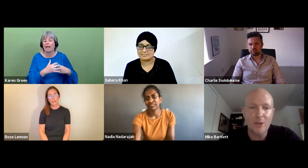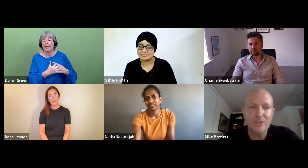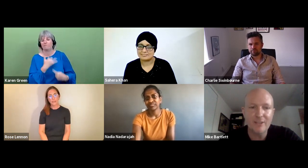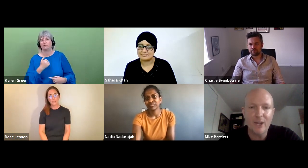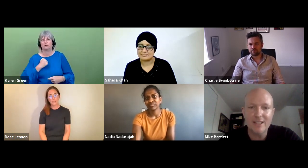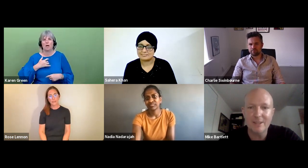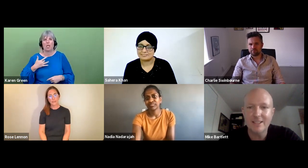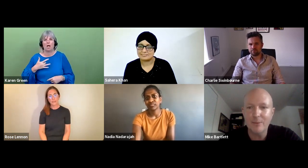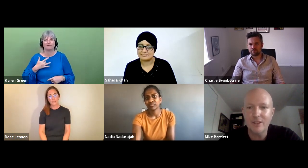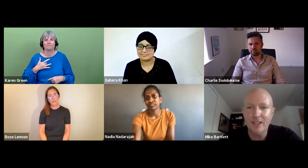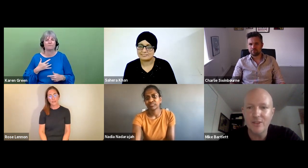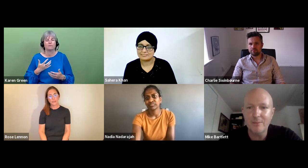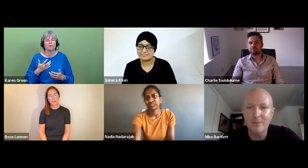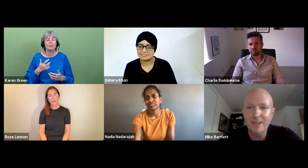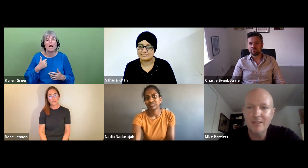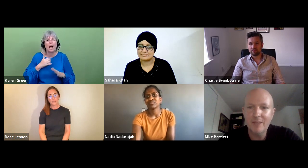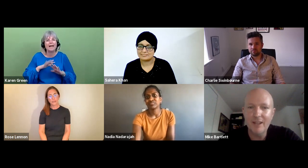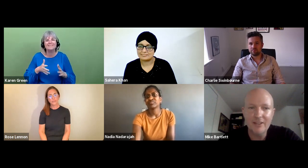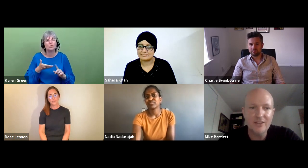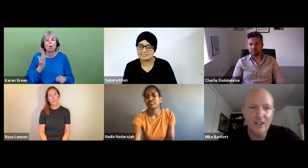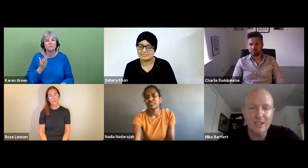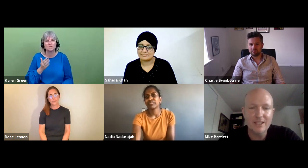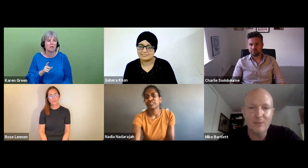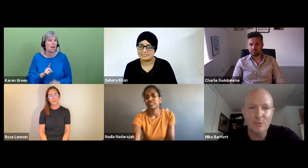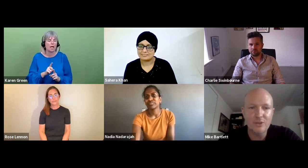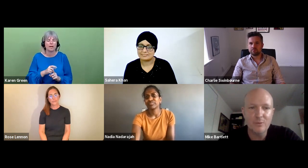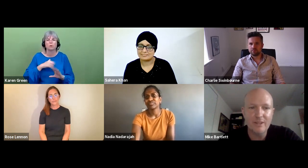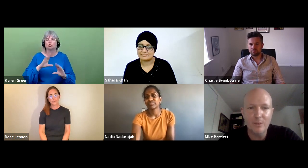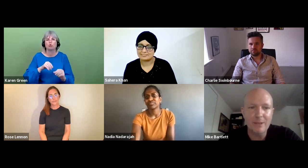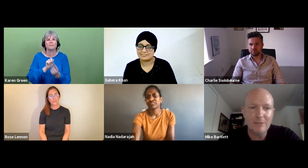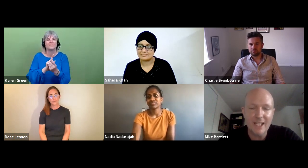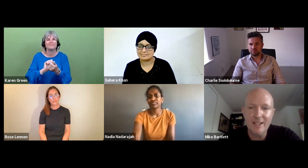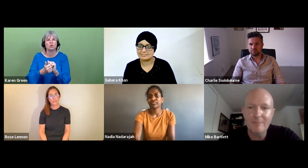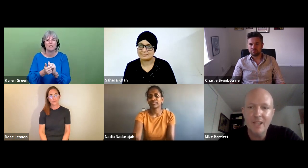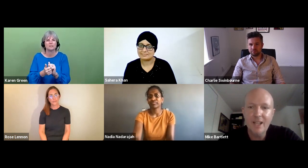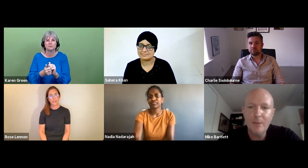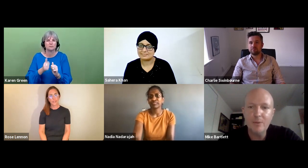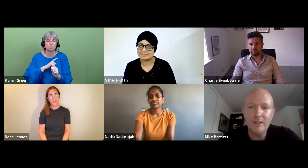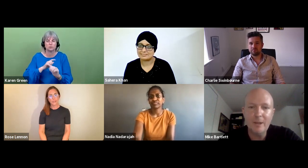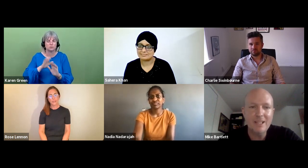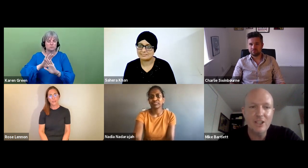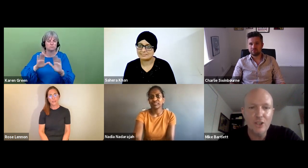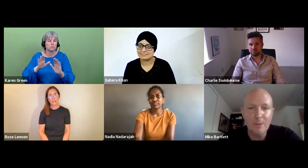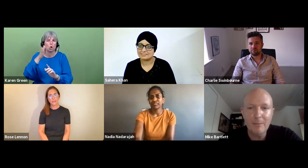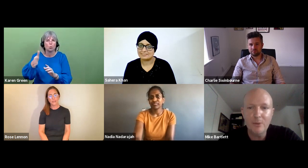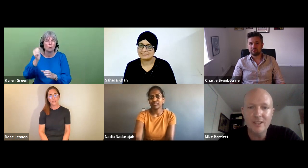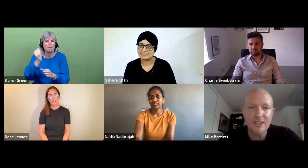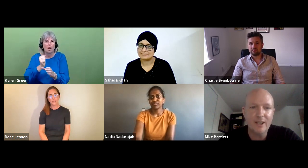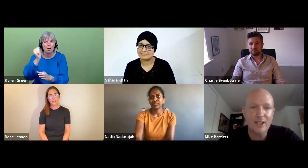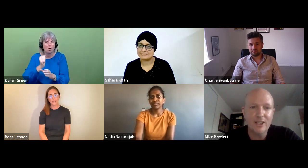seeing friends because I wouldn't go to bars and stuff because I was worried I wouldn't be able to hear them. I would worry about meeting new people because I felt I couldn't ask